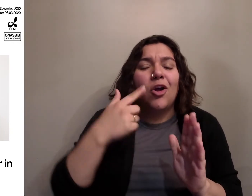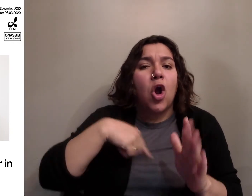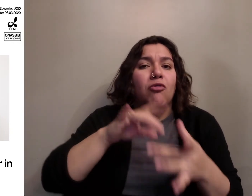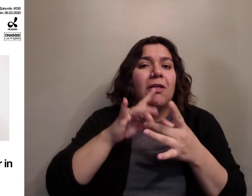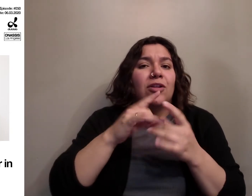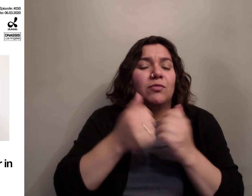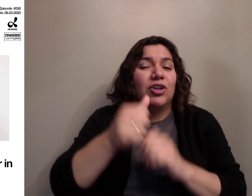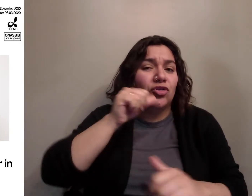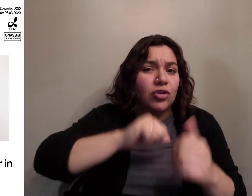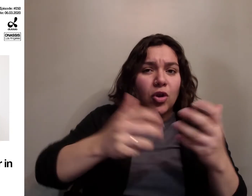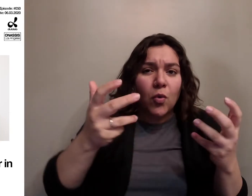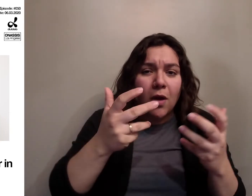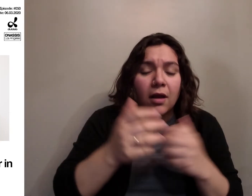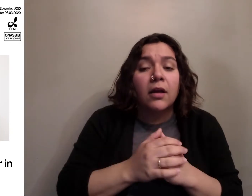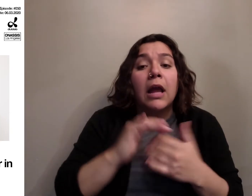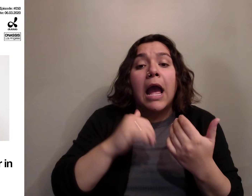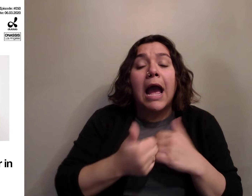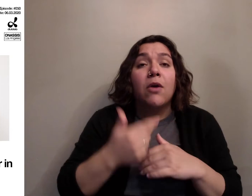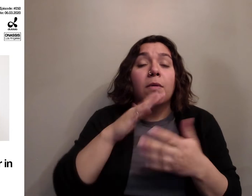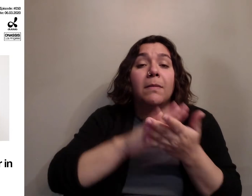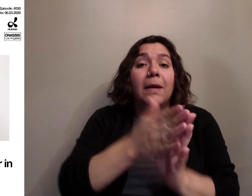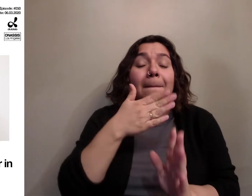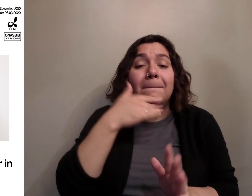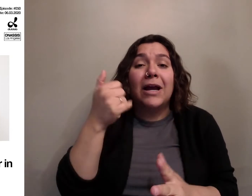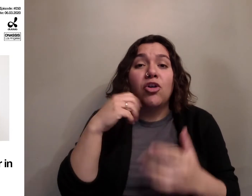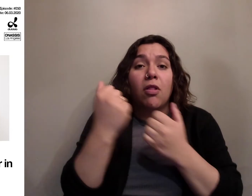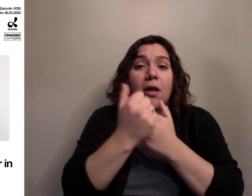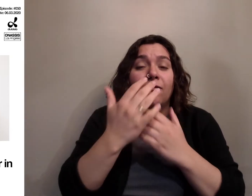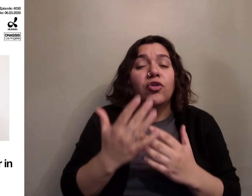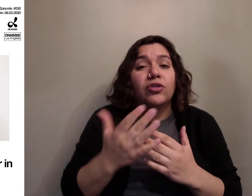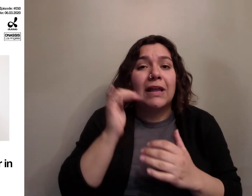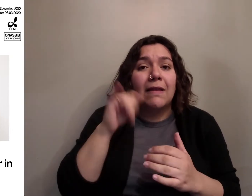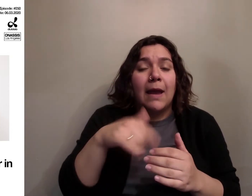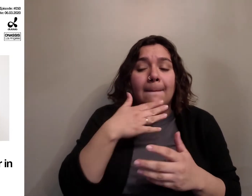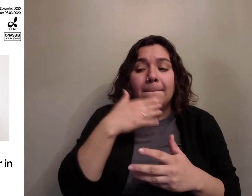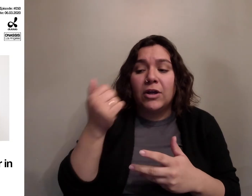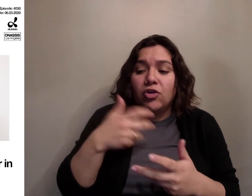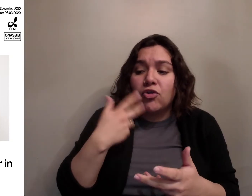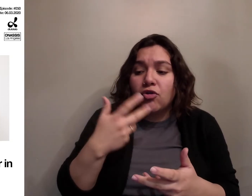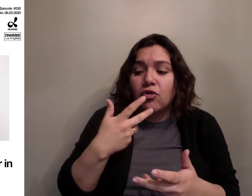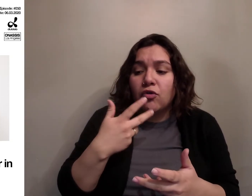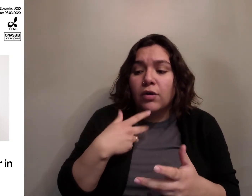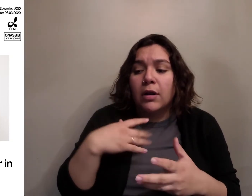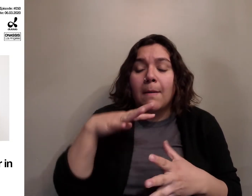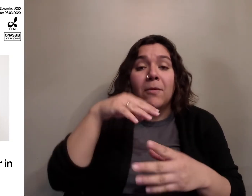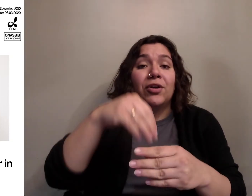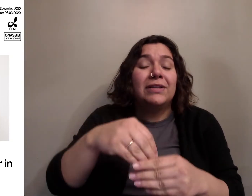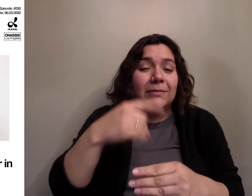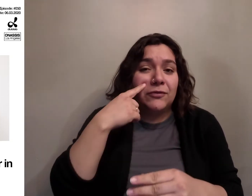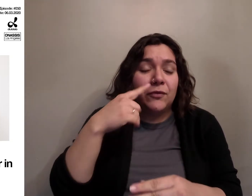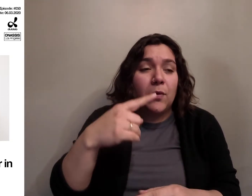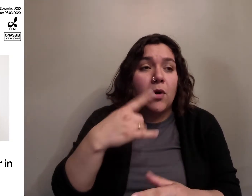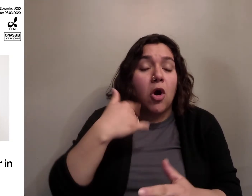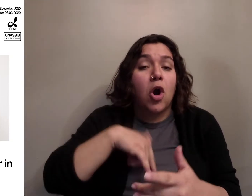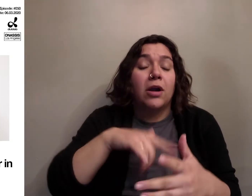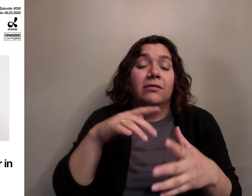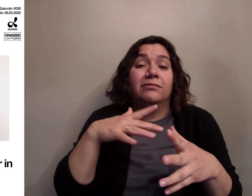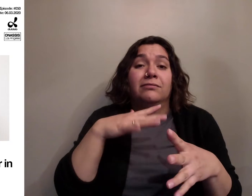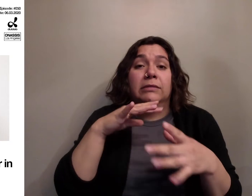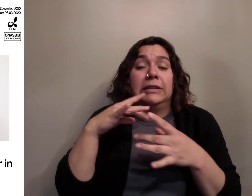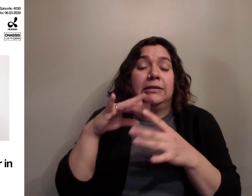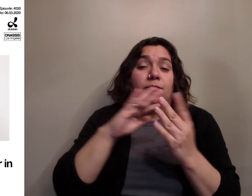What are we here for? What's our relationship to one another? How do we be better lovers and